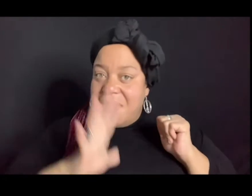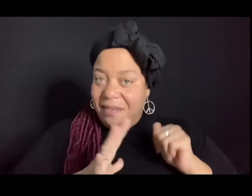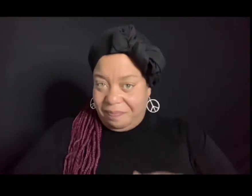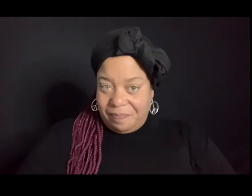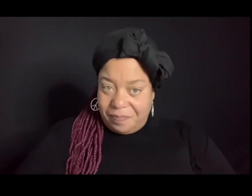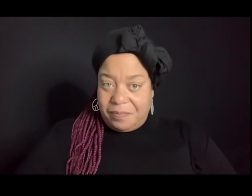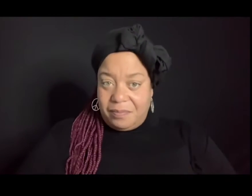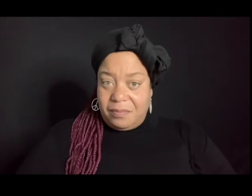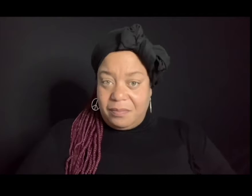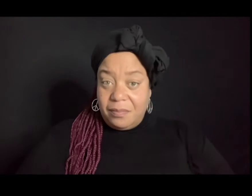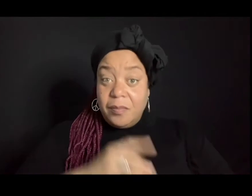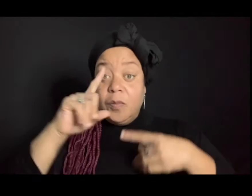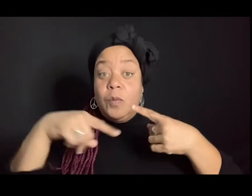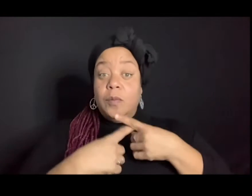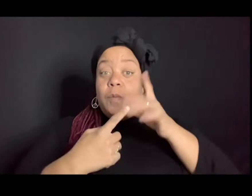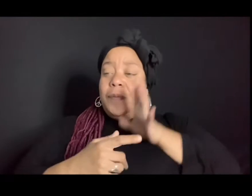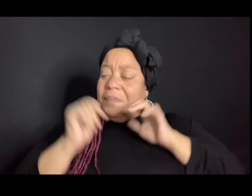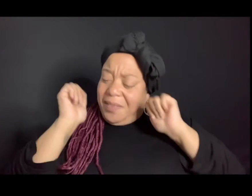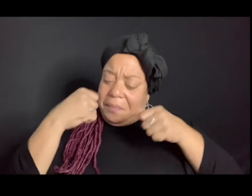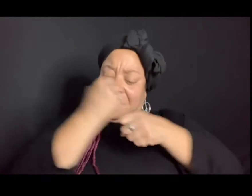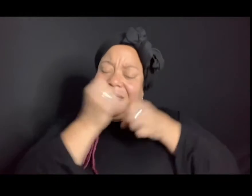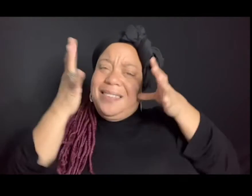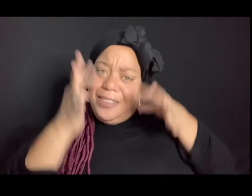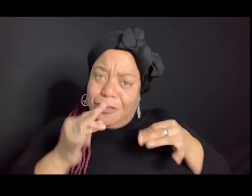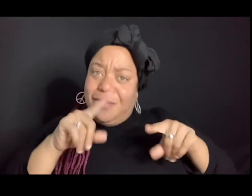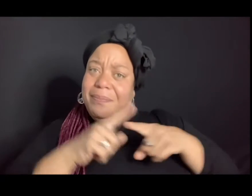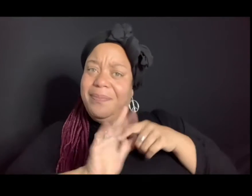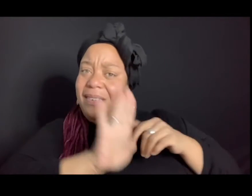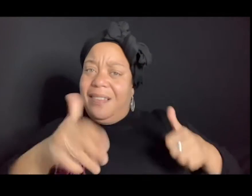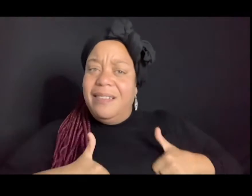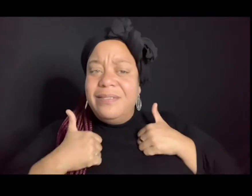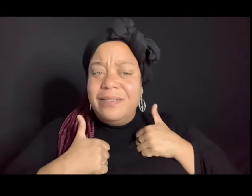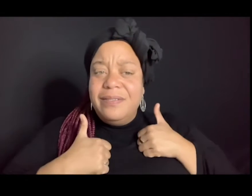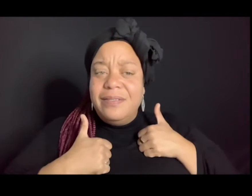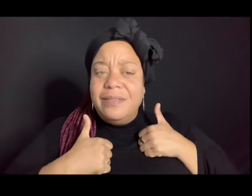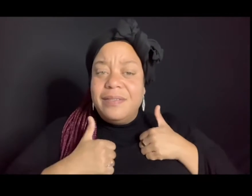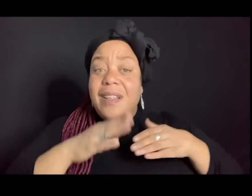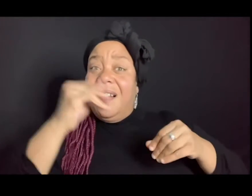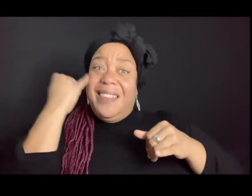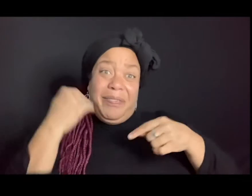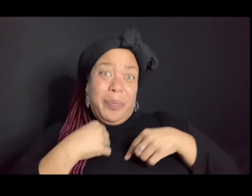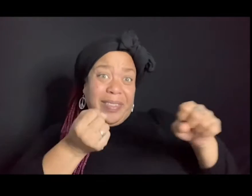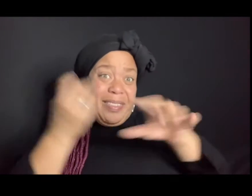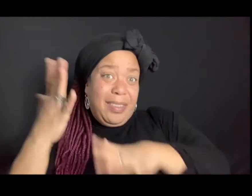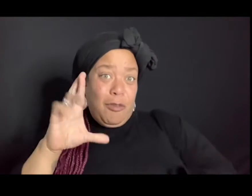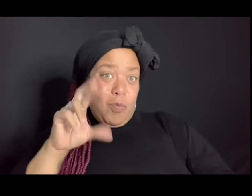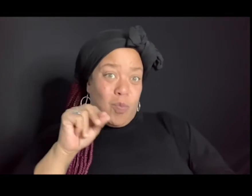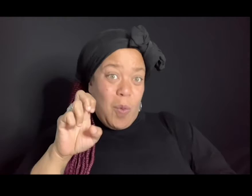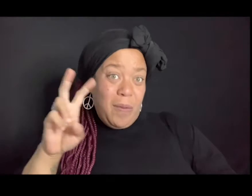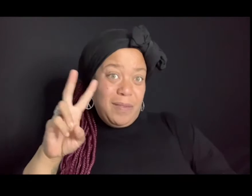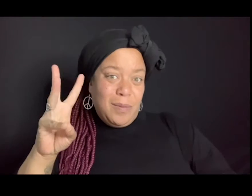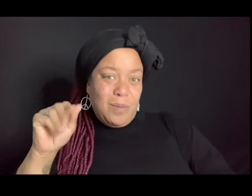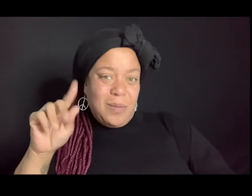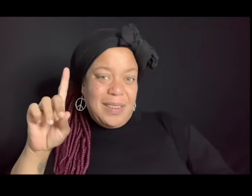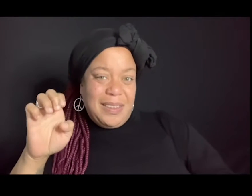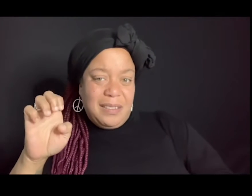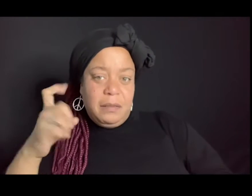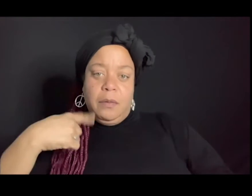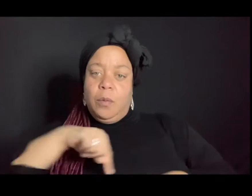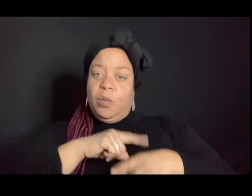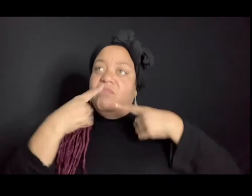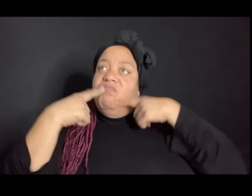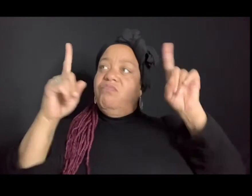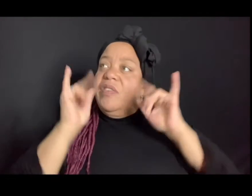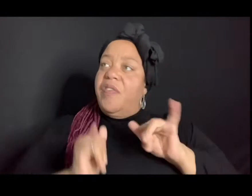of men, where women get to make a decision about their lives. And if we overturn Roe v. Wade, we're making a statement that women are not equal to